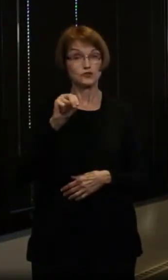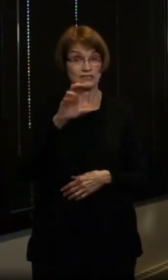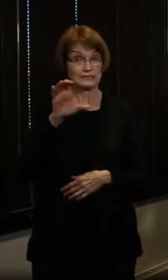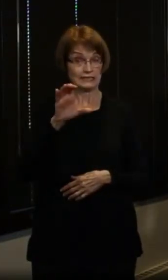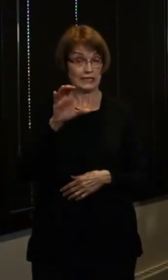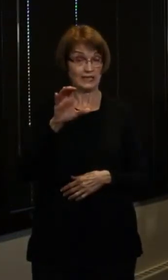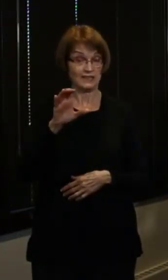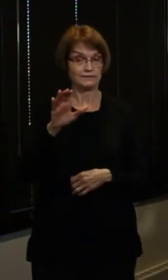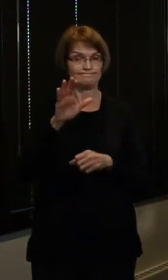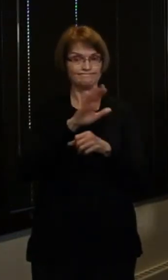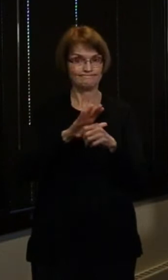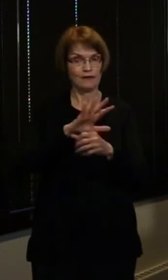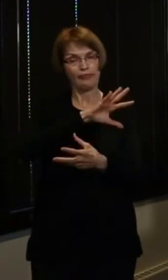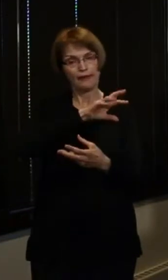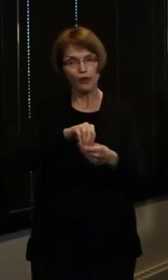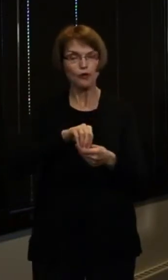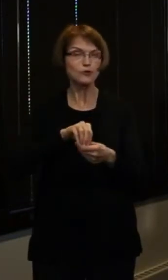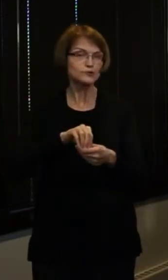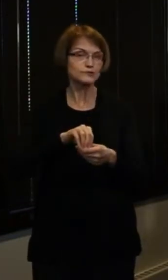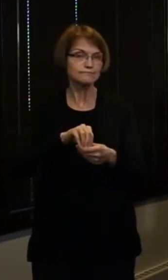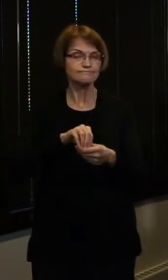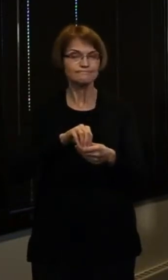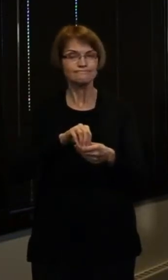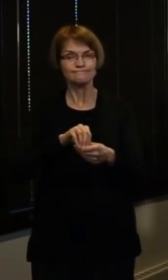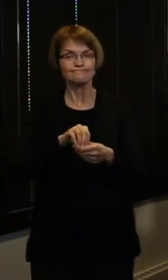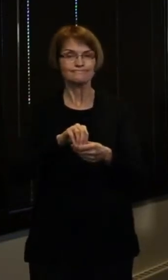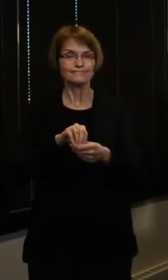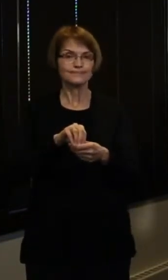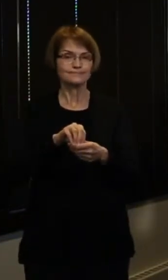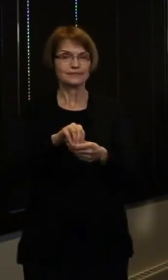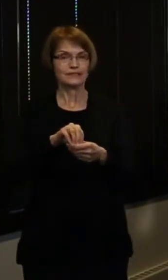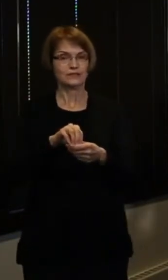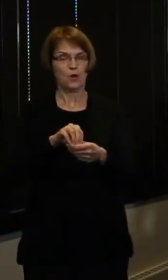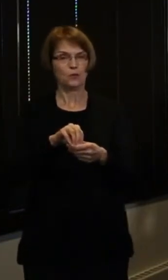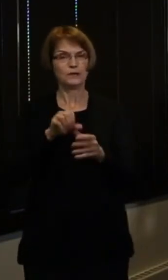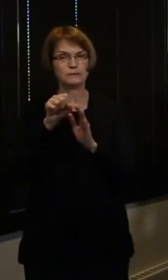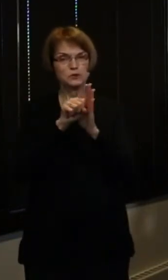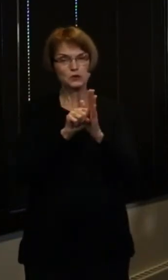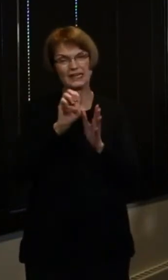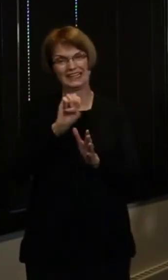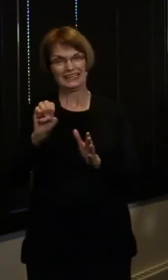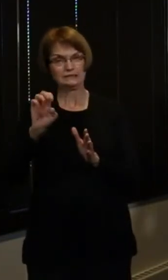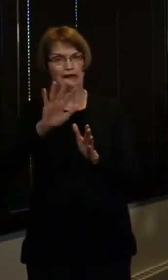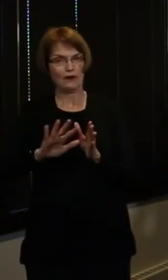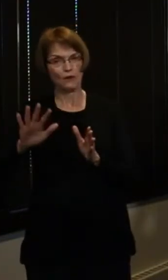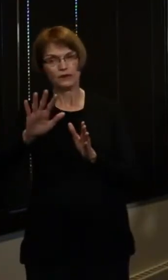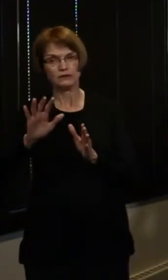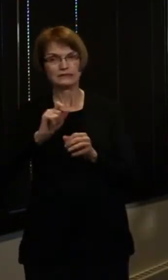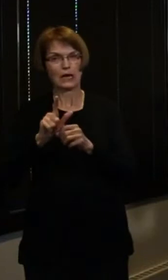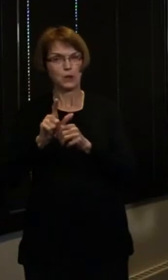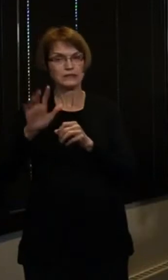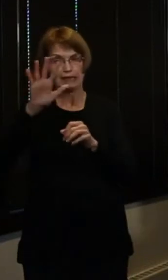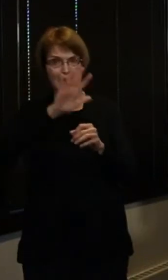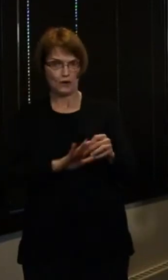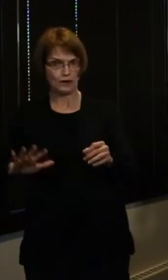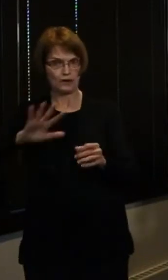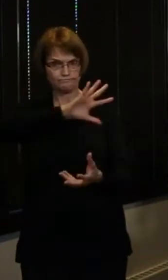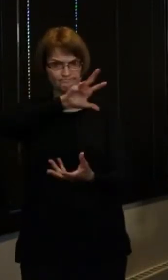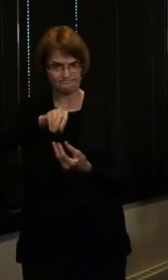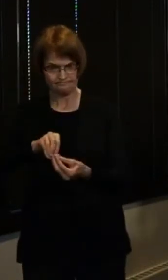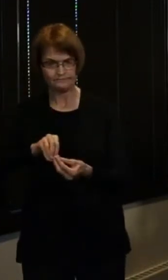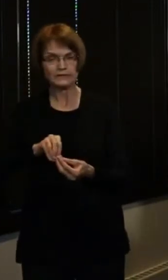which again encompasses most of the eastern part of the state around the St. Louis metropolitan area, a little bit